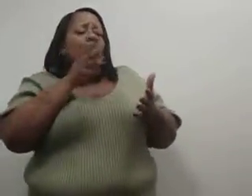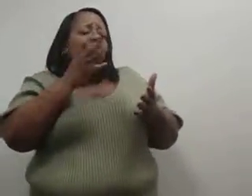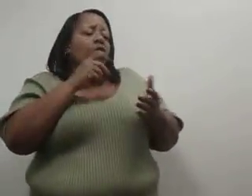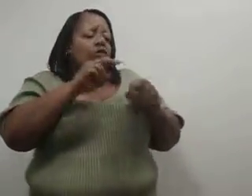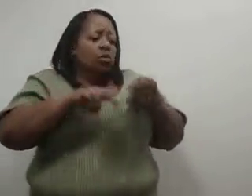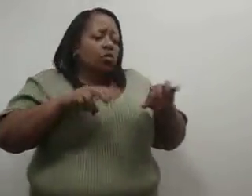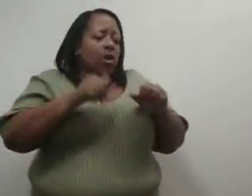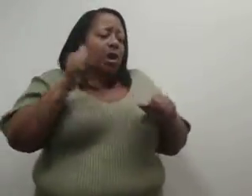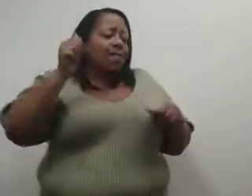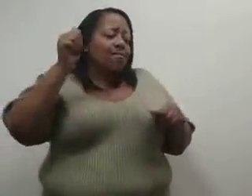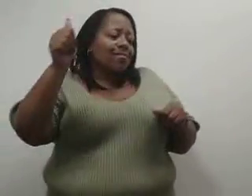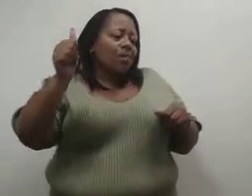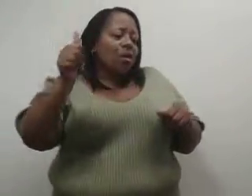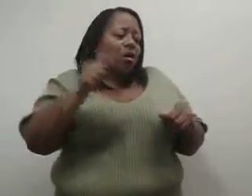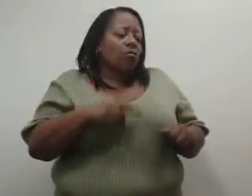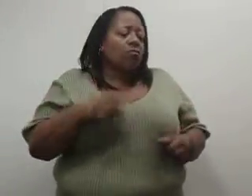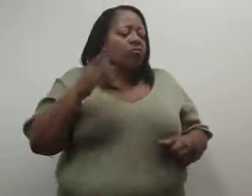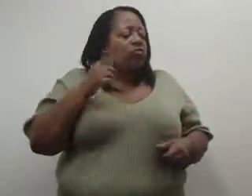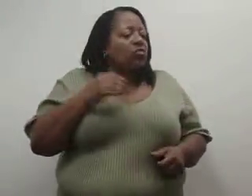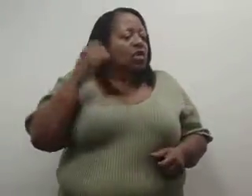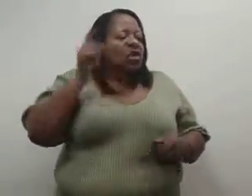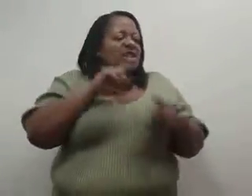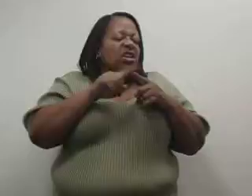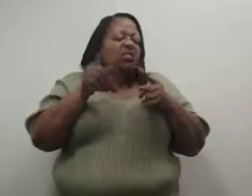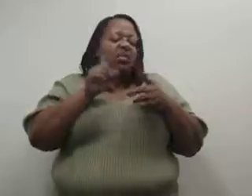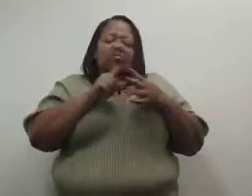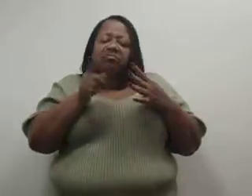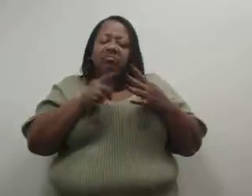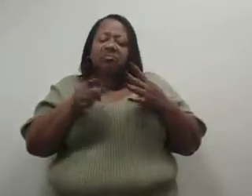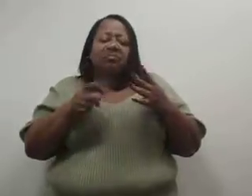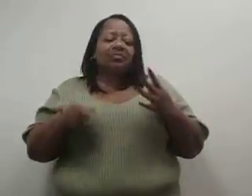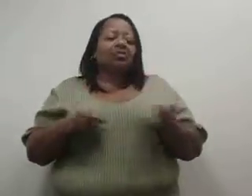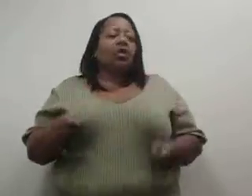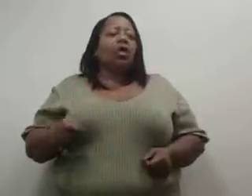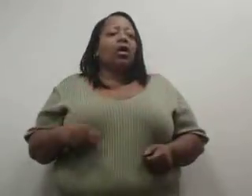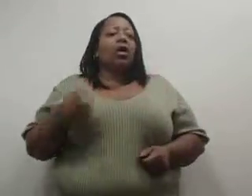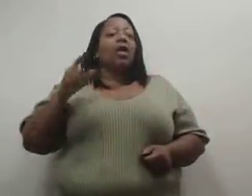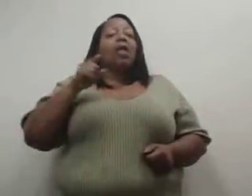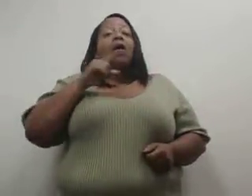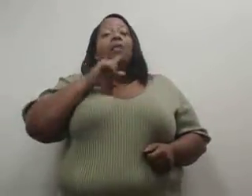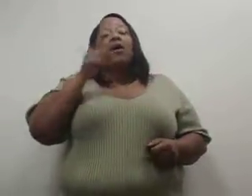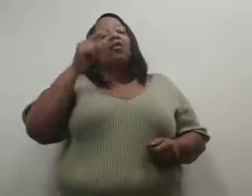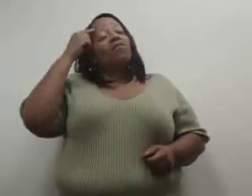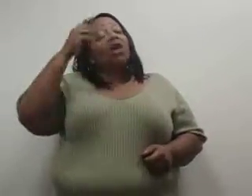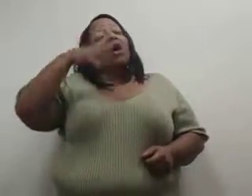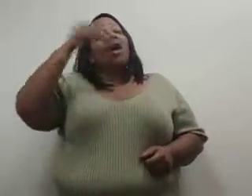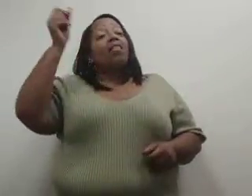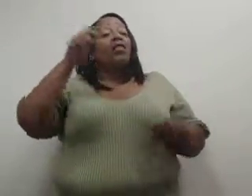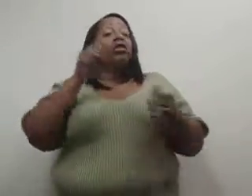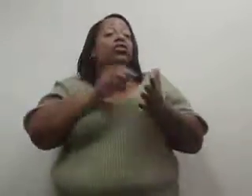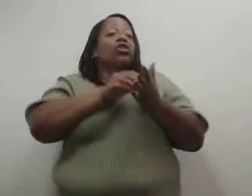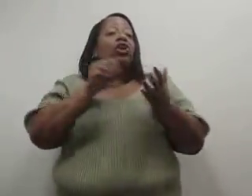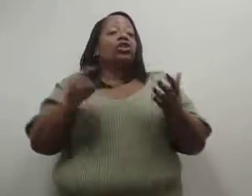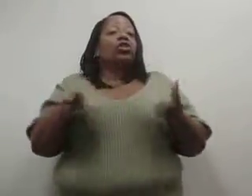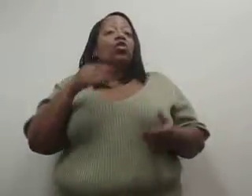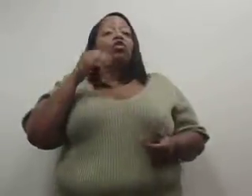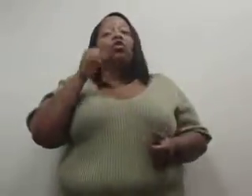name, volume number, other things like that that might be pertinent for other students who would be interested in looking up the same